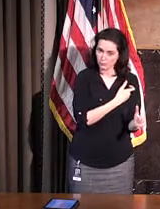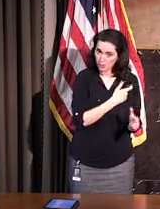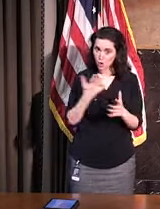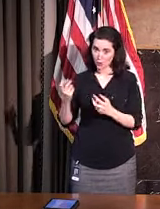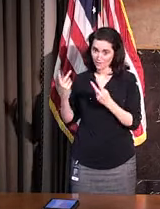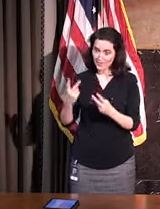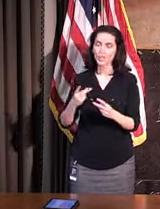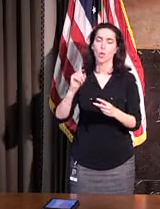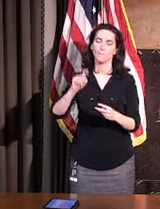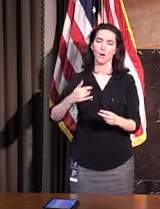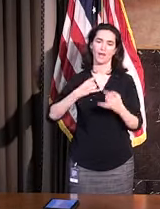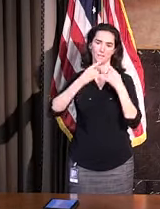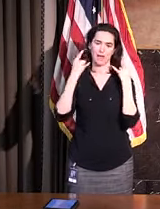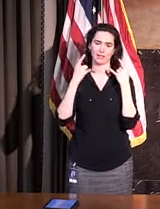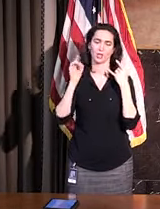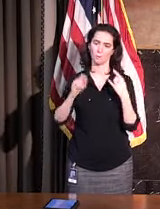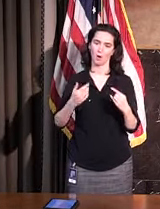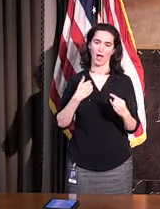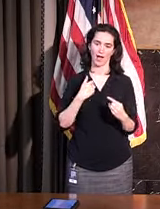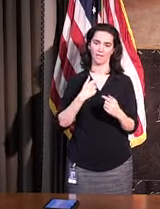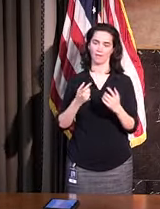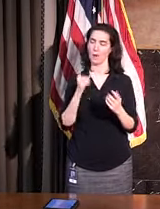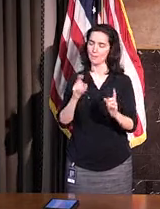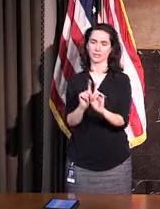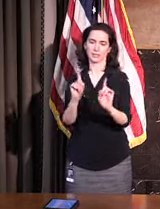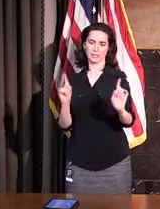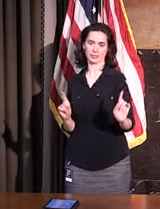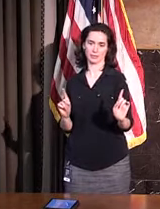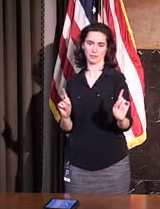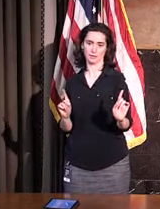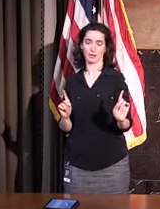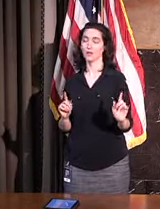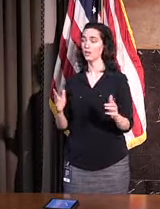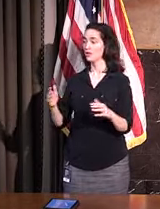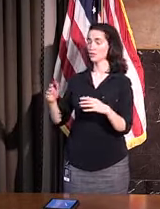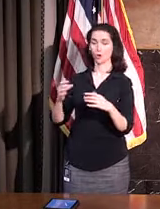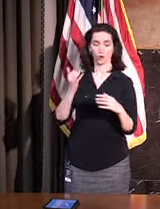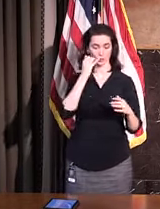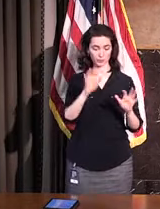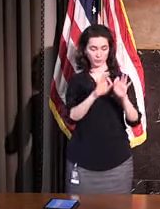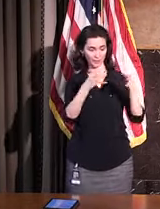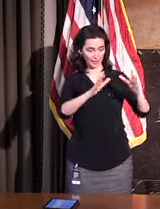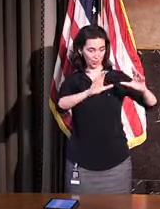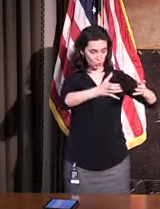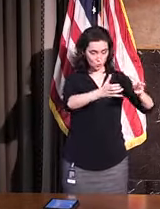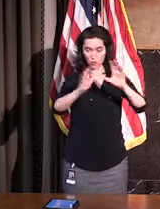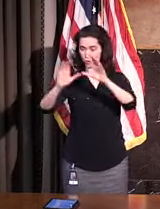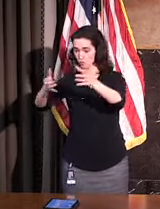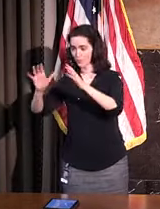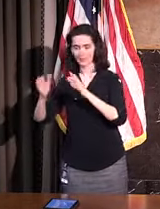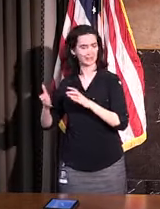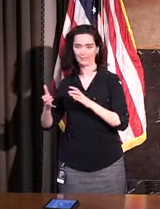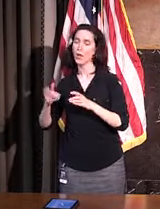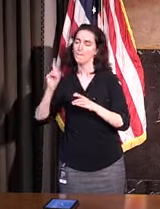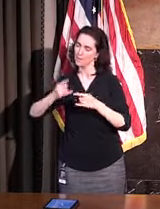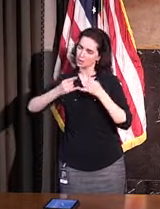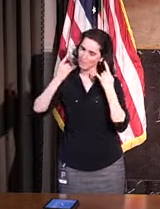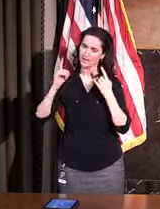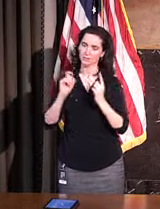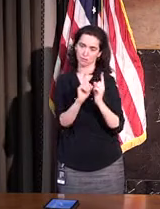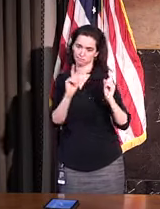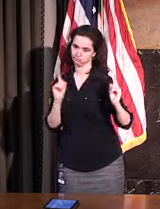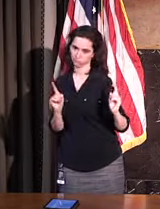distance. If it's multiple family units that haven't been vaccinated, everyone continues to mask and distance. But if it's one family unit that hasn't